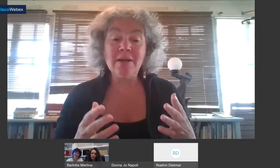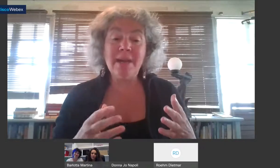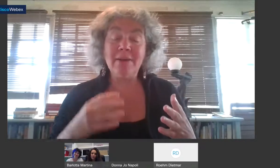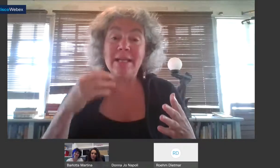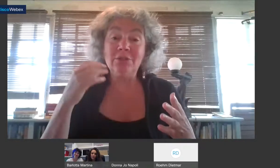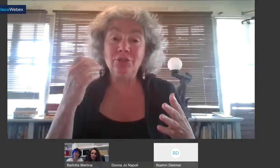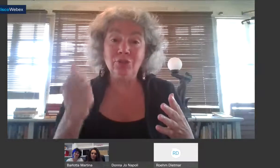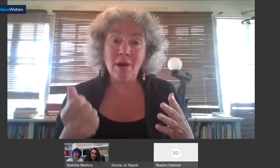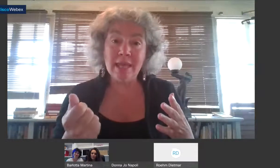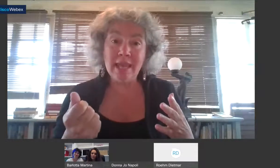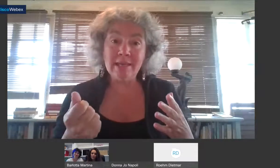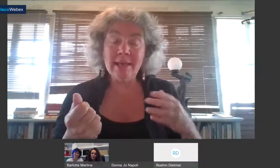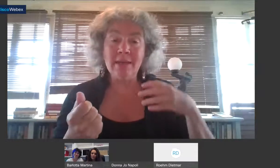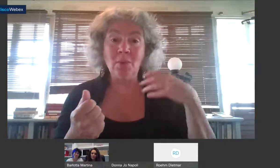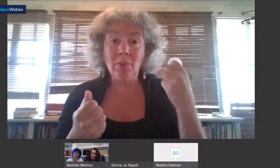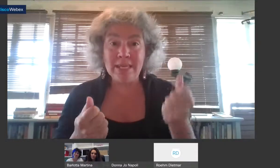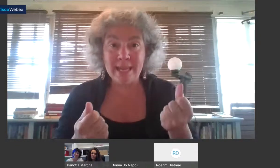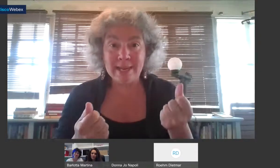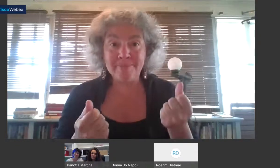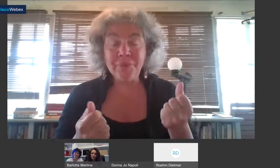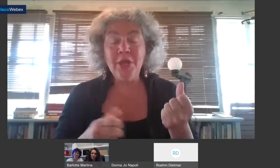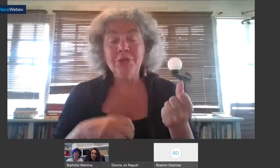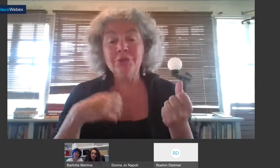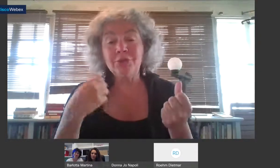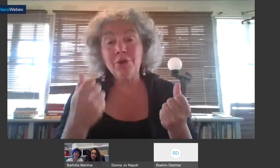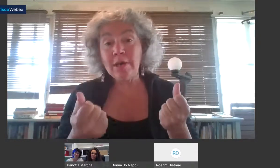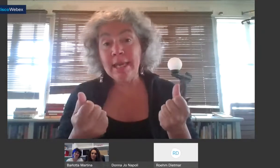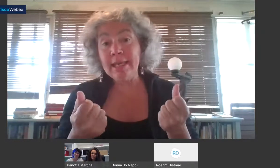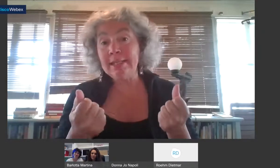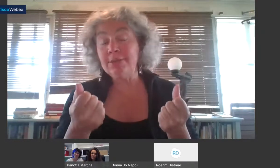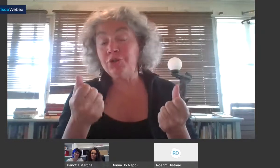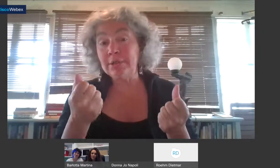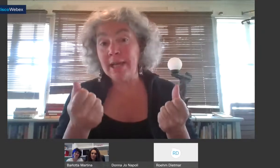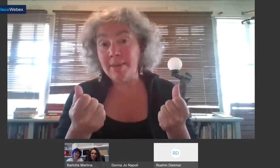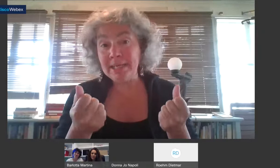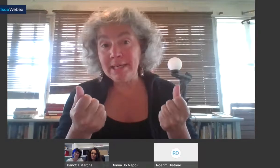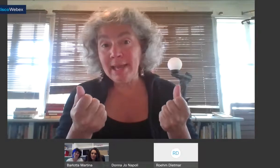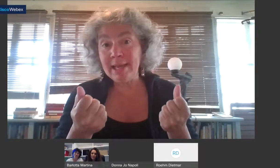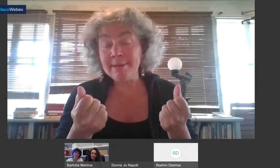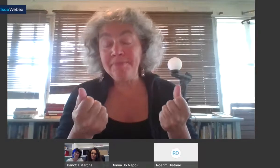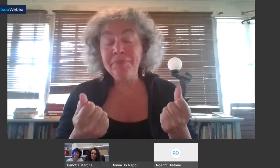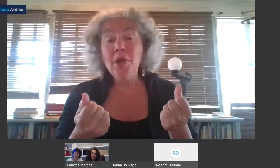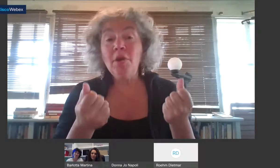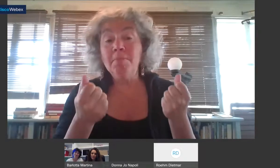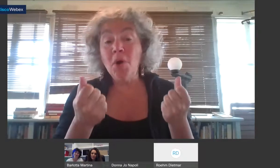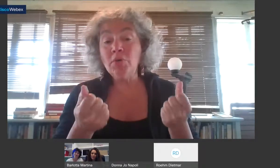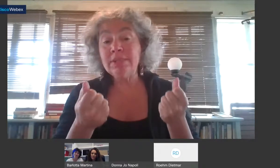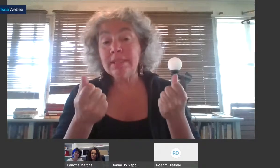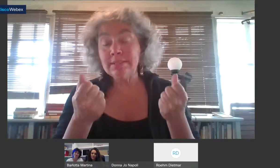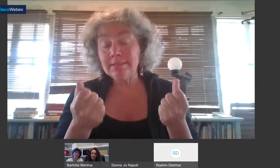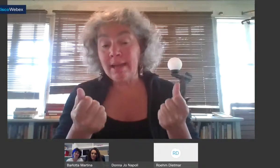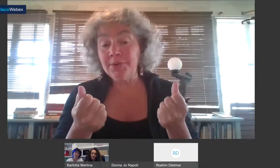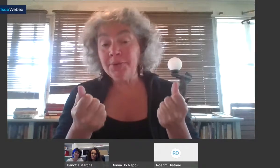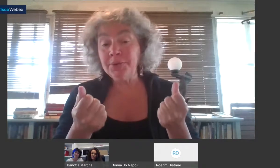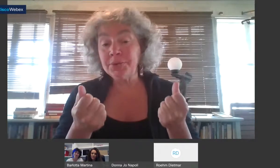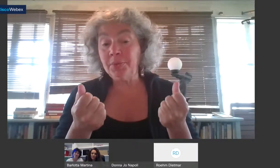about a strong hand and a weak hand. Your strong hand is your dominant hand. Most signers